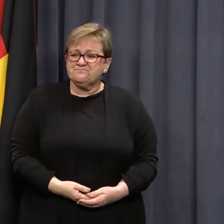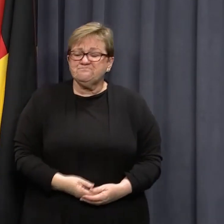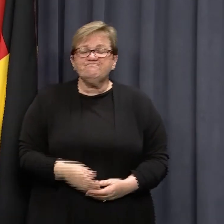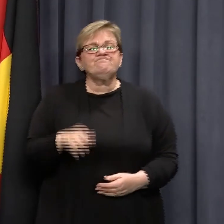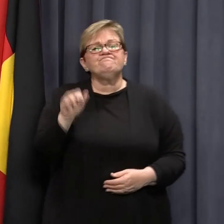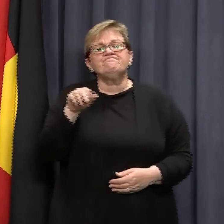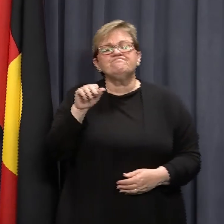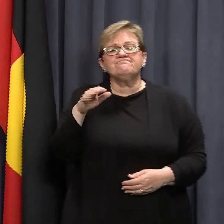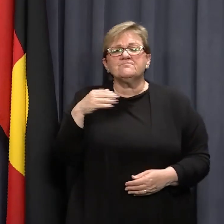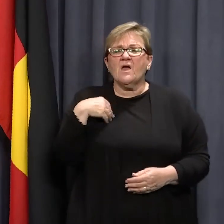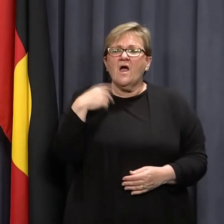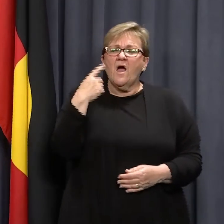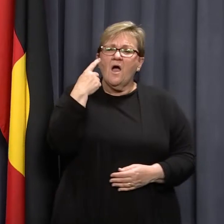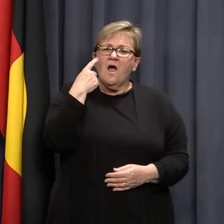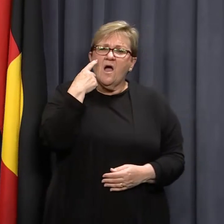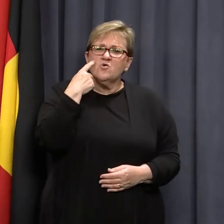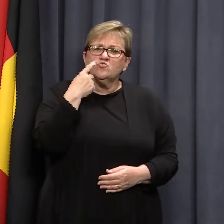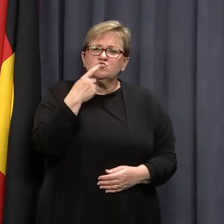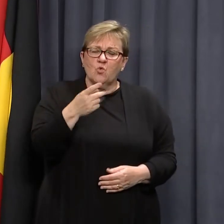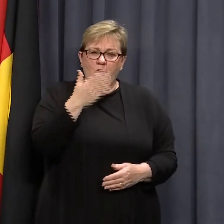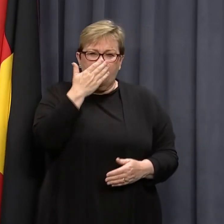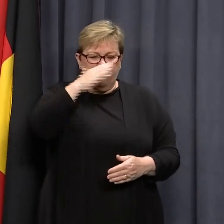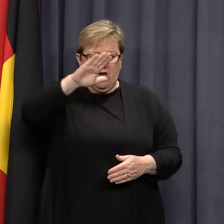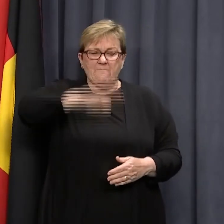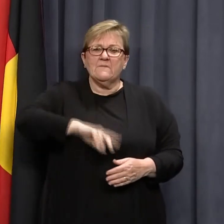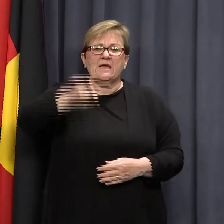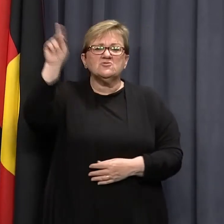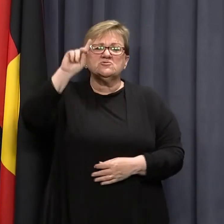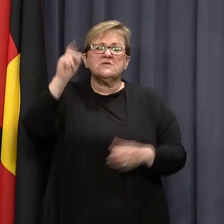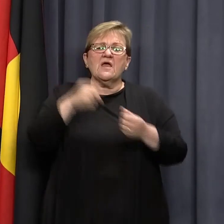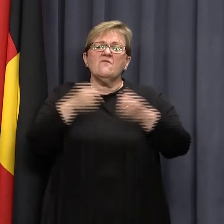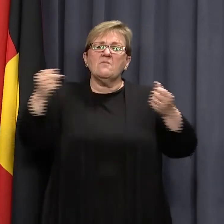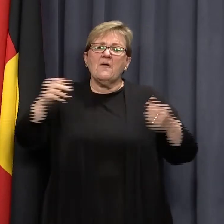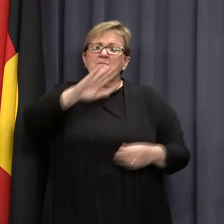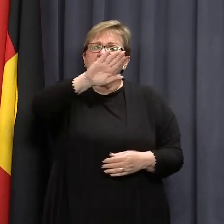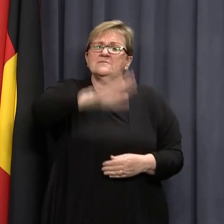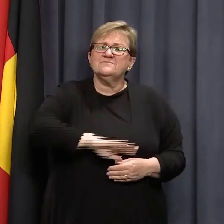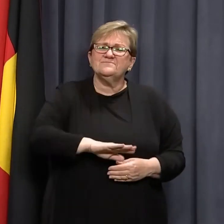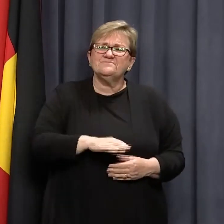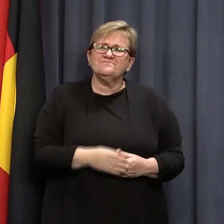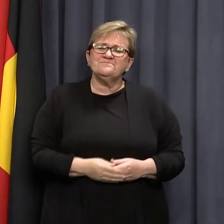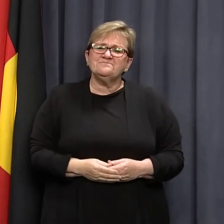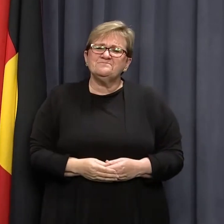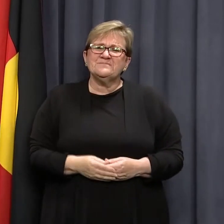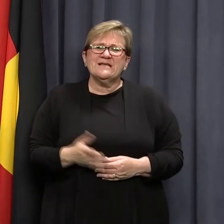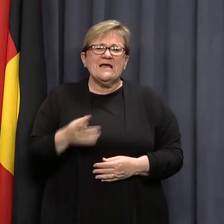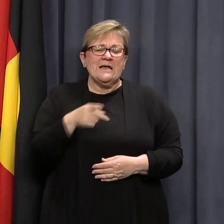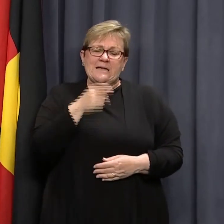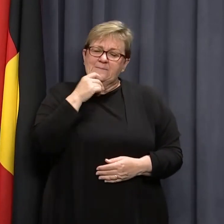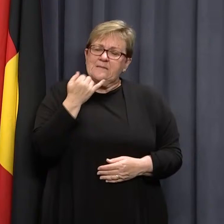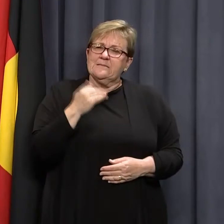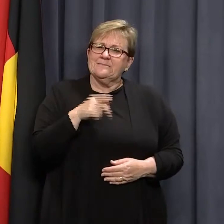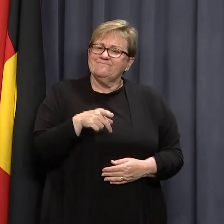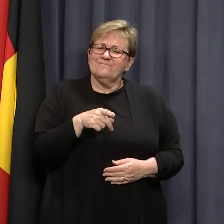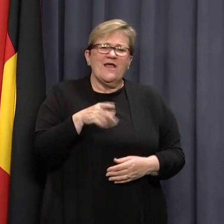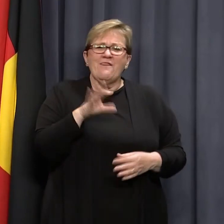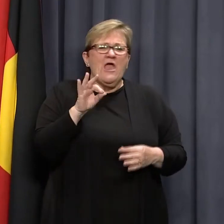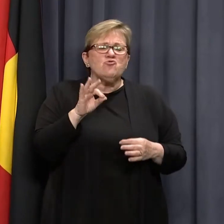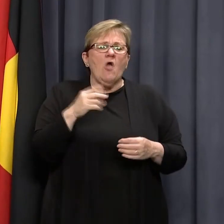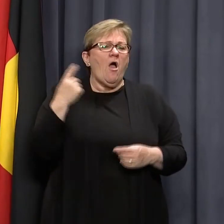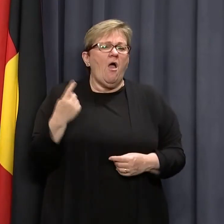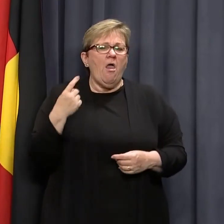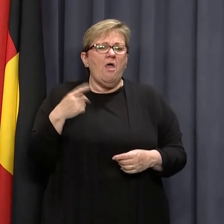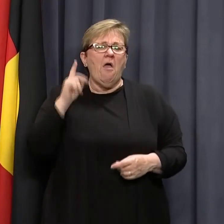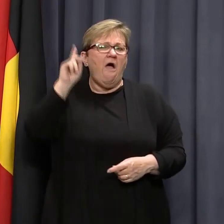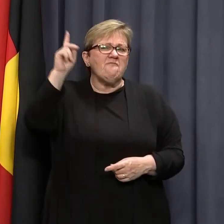see the front page today. It's probably a little misleading. They're not actually dragging their